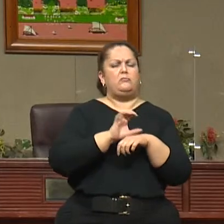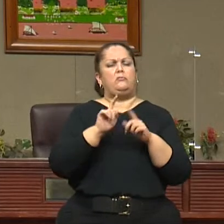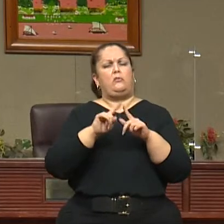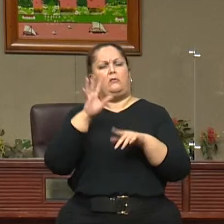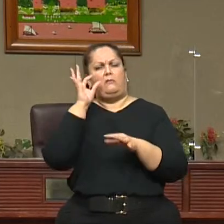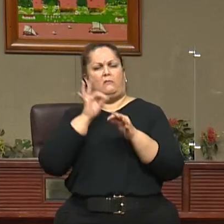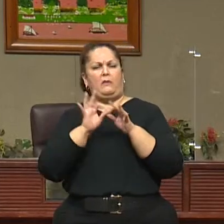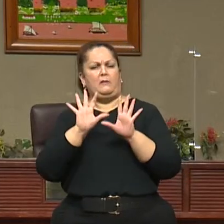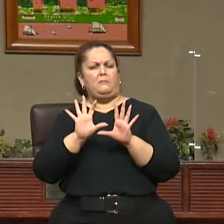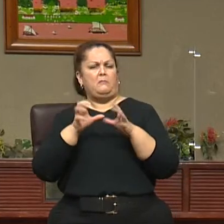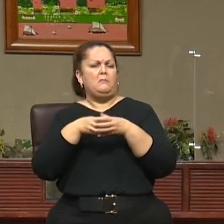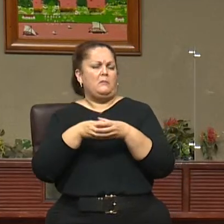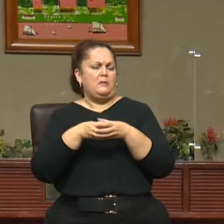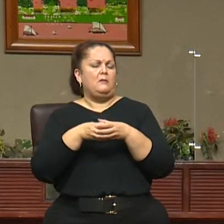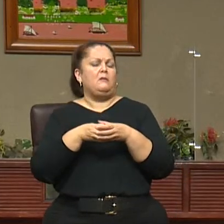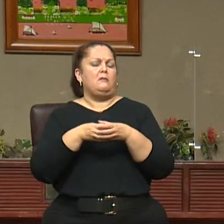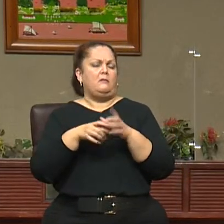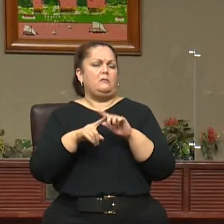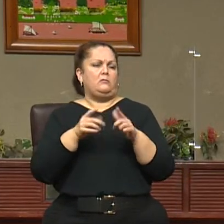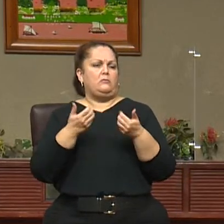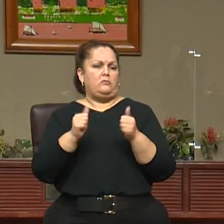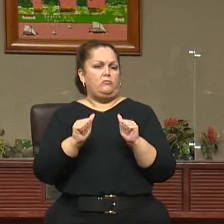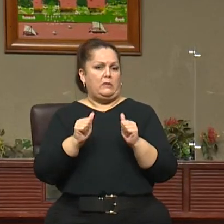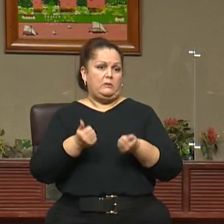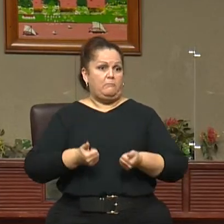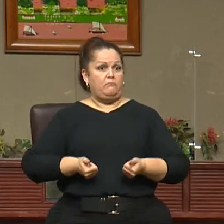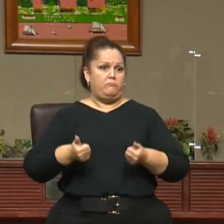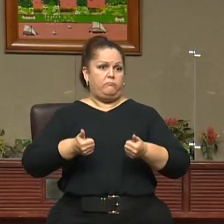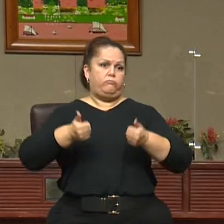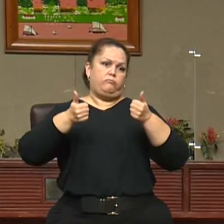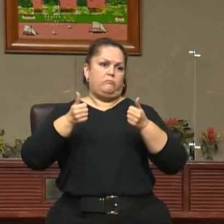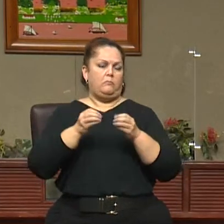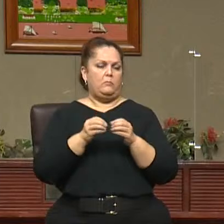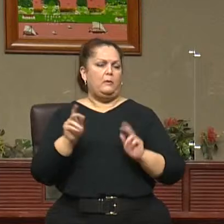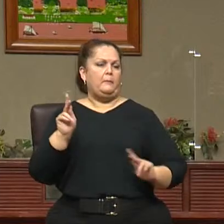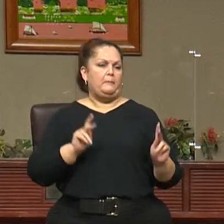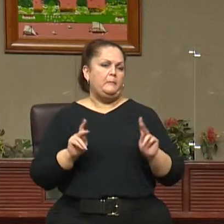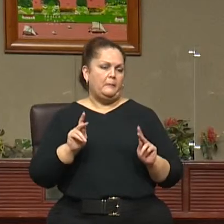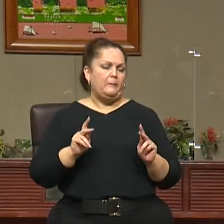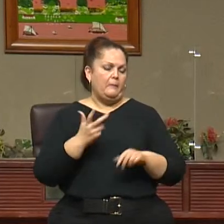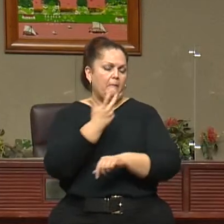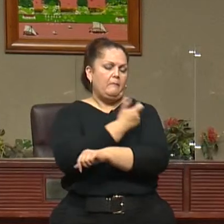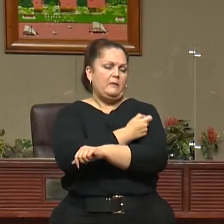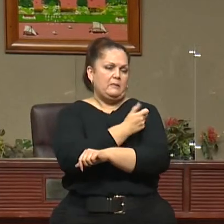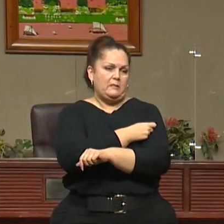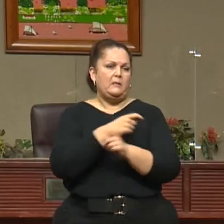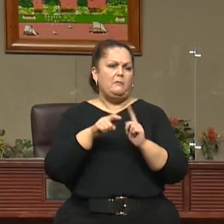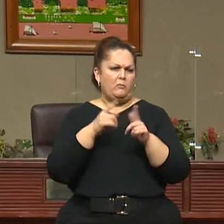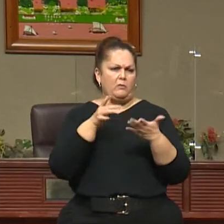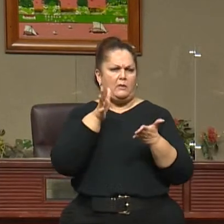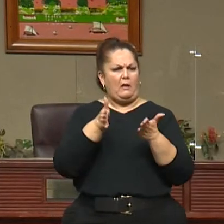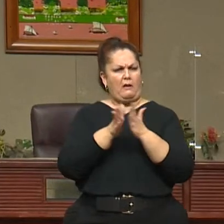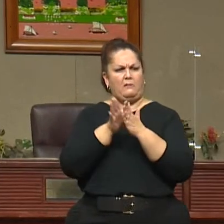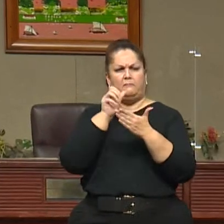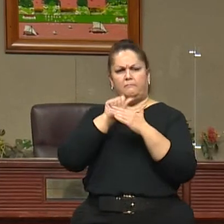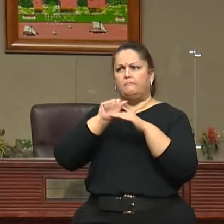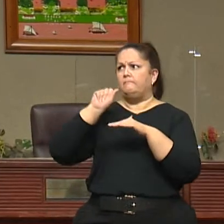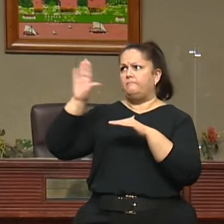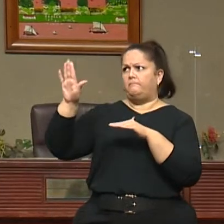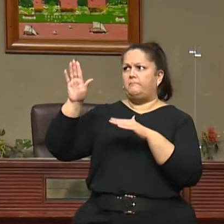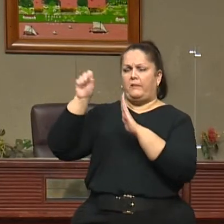and others to try to get those numbers up. But we submit our request to the state